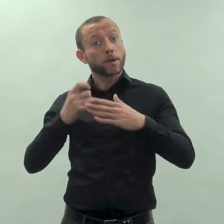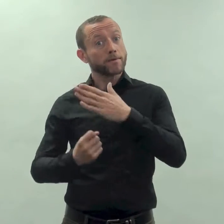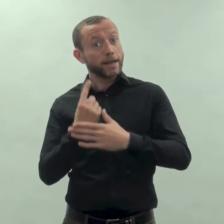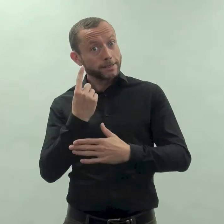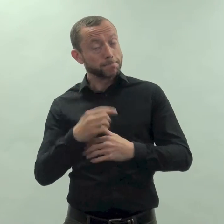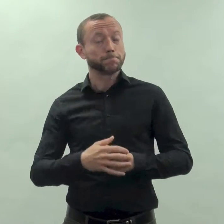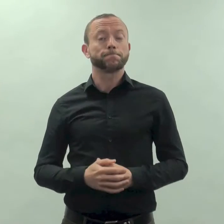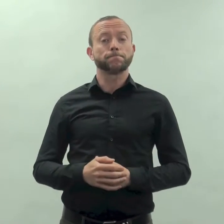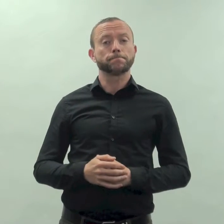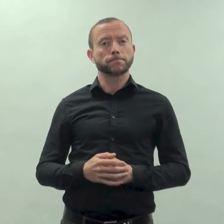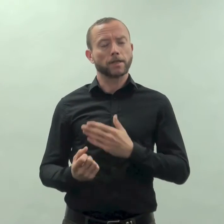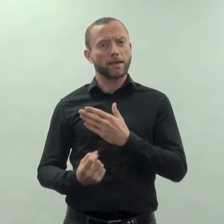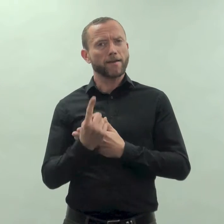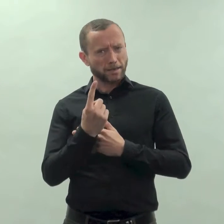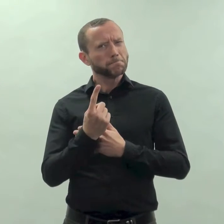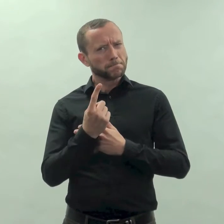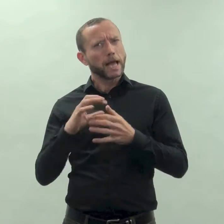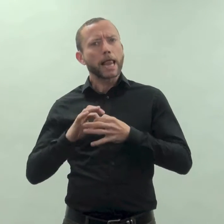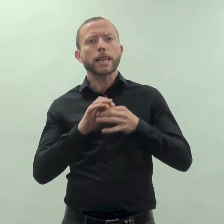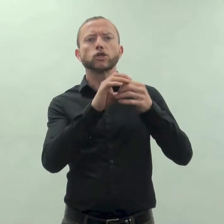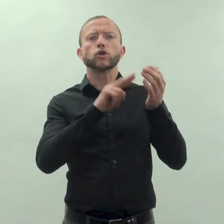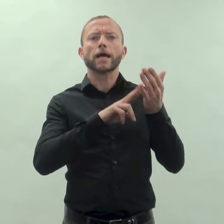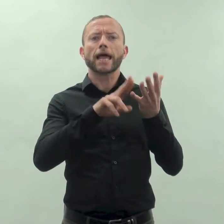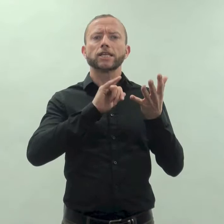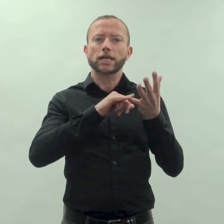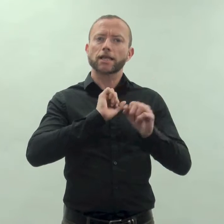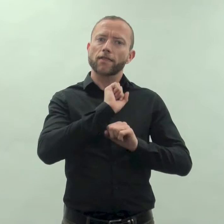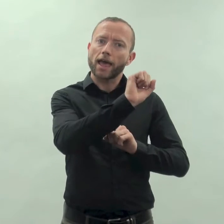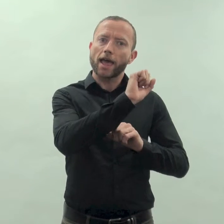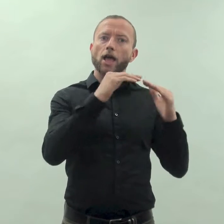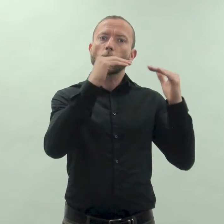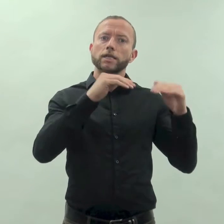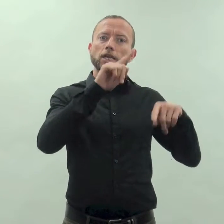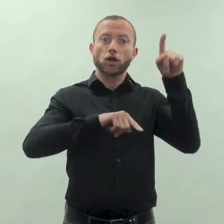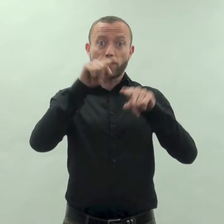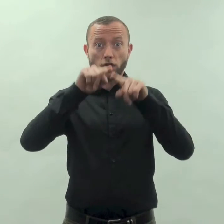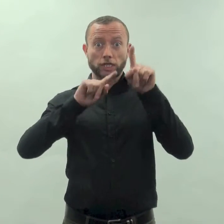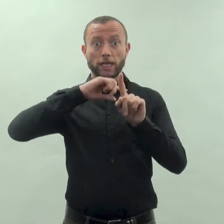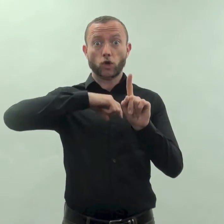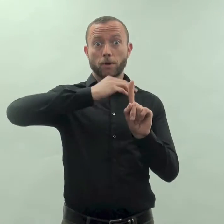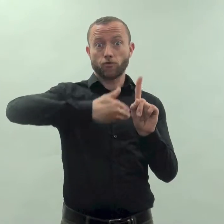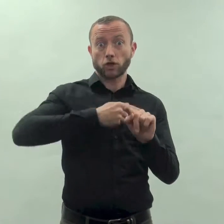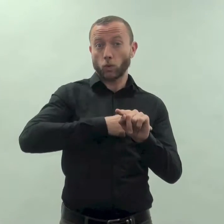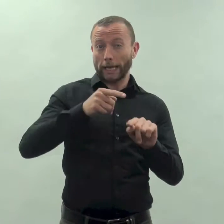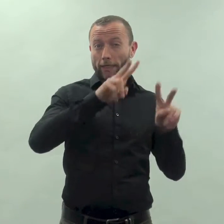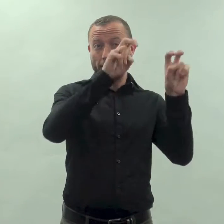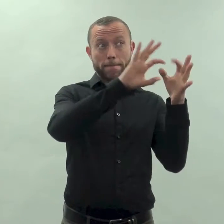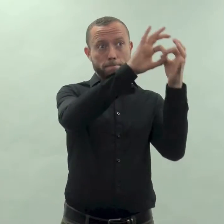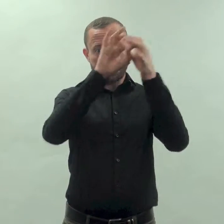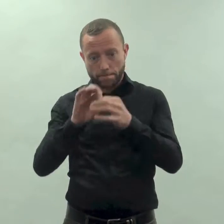Health and Diversity in Birmingham event. Our event was held as part of the NHS Equality, Diversity and